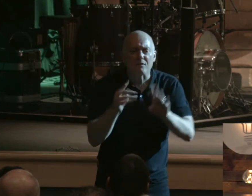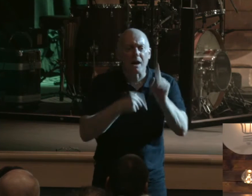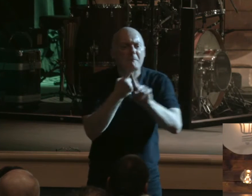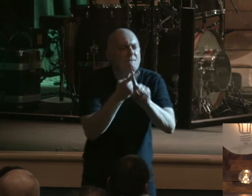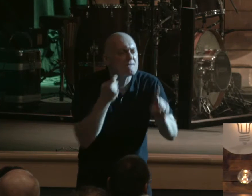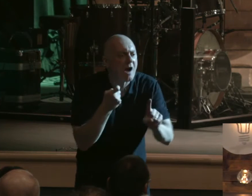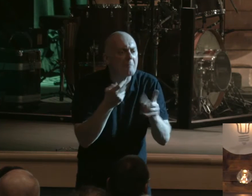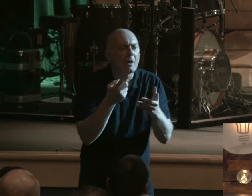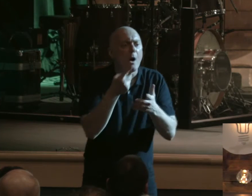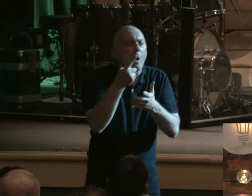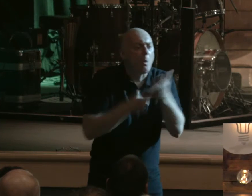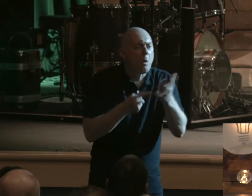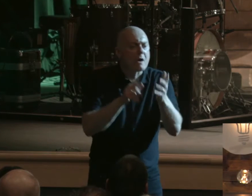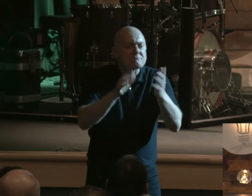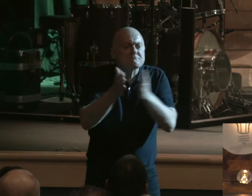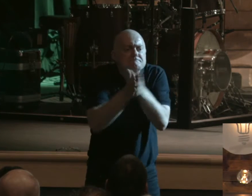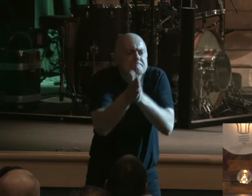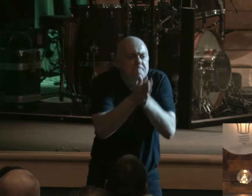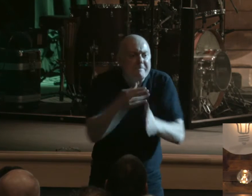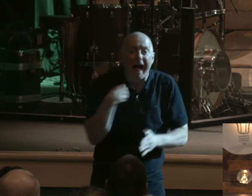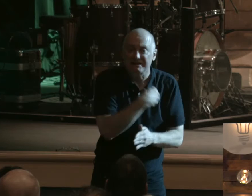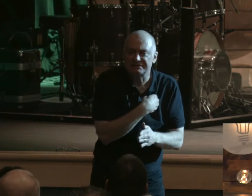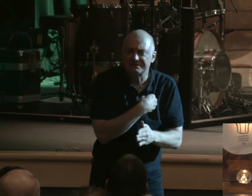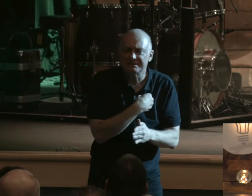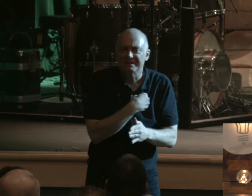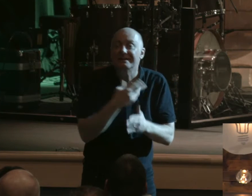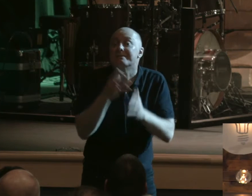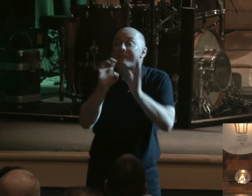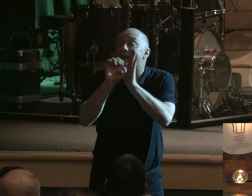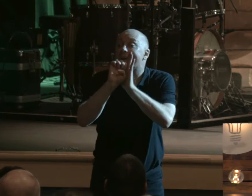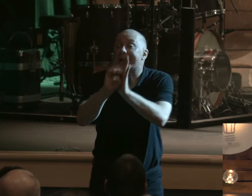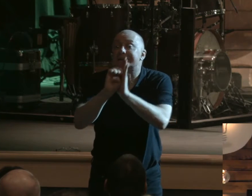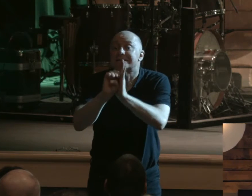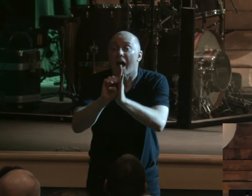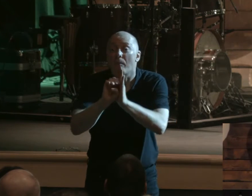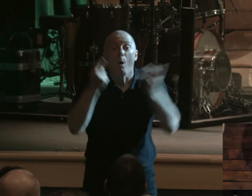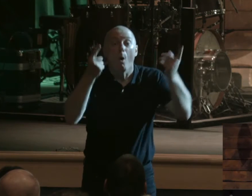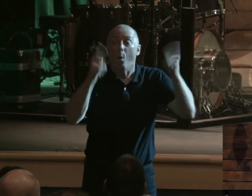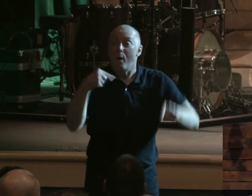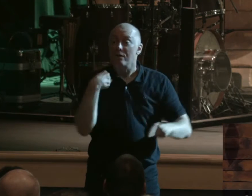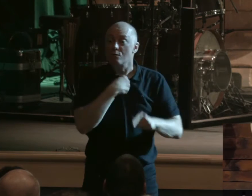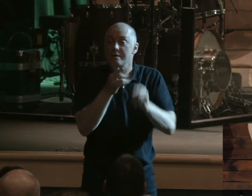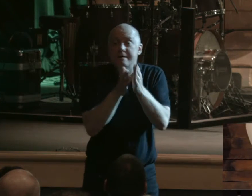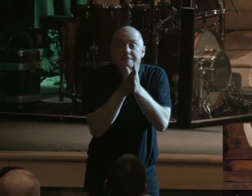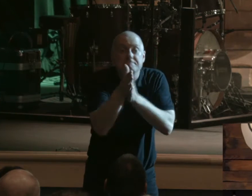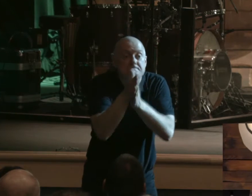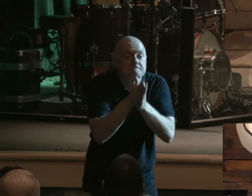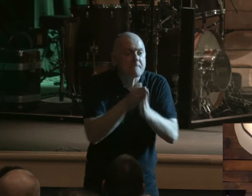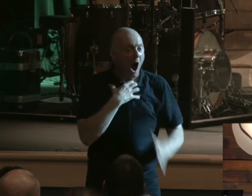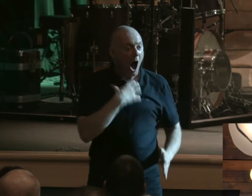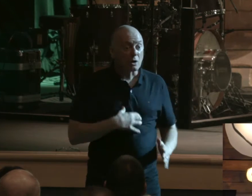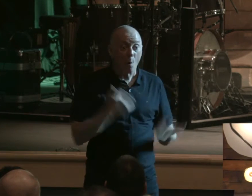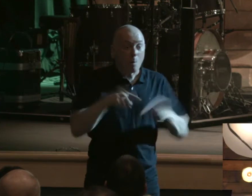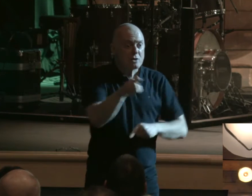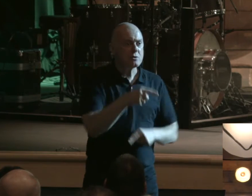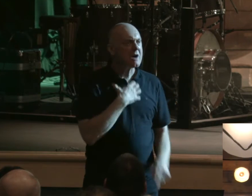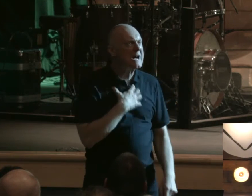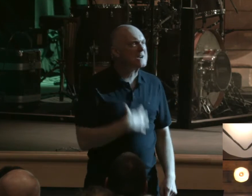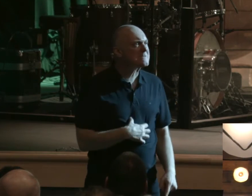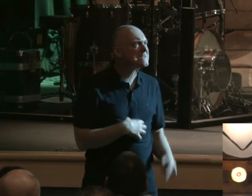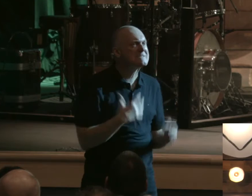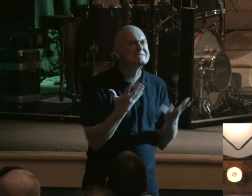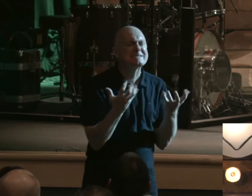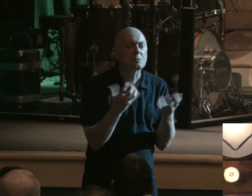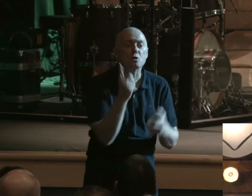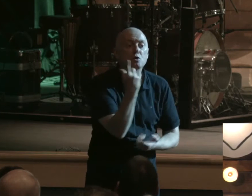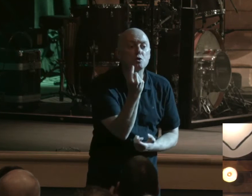from what motivates us. So some examples of this are when we're motivated by hunger, we move